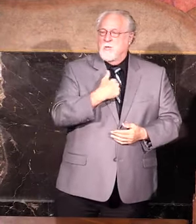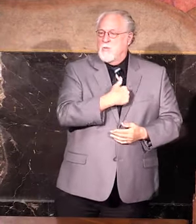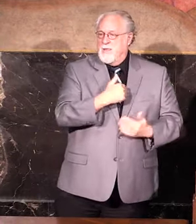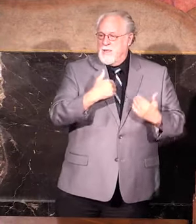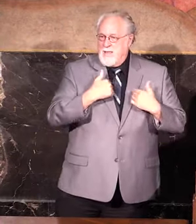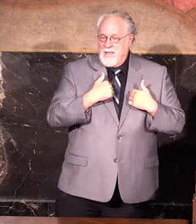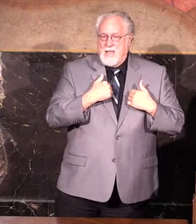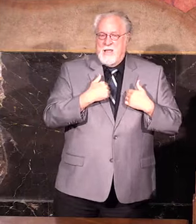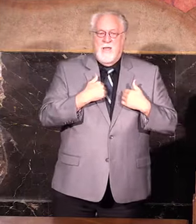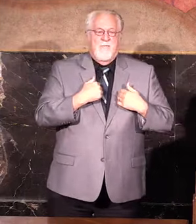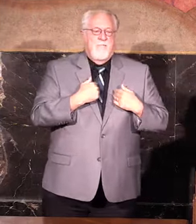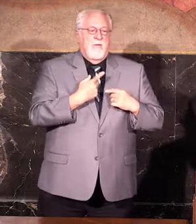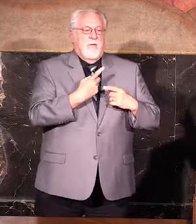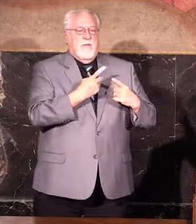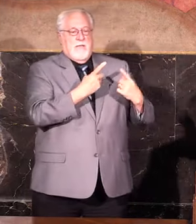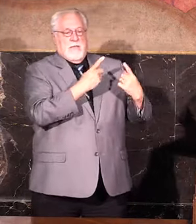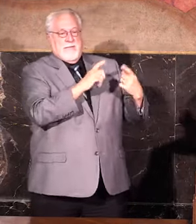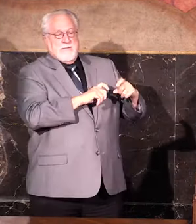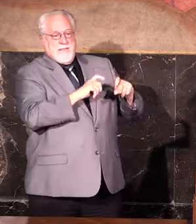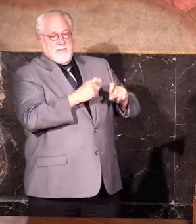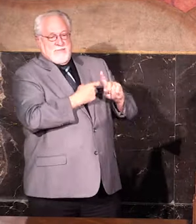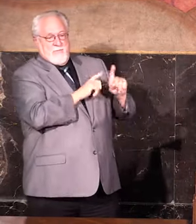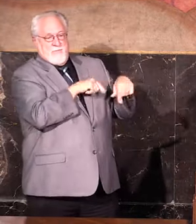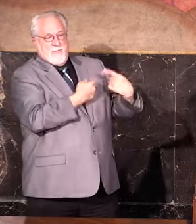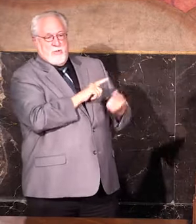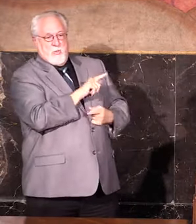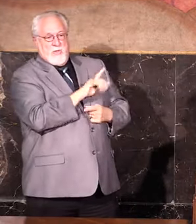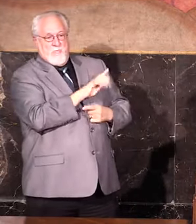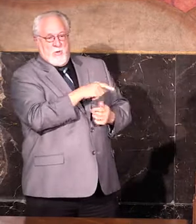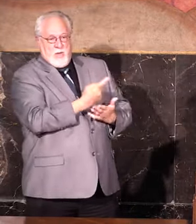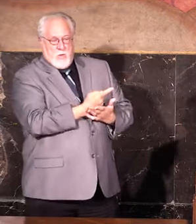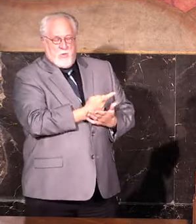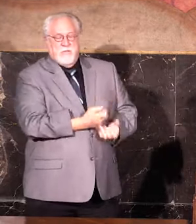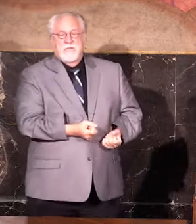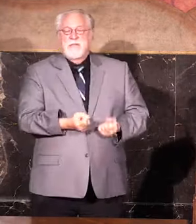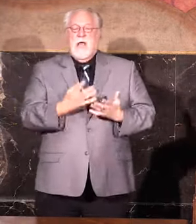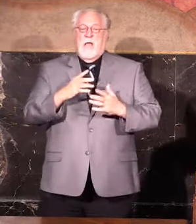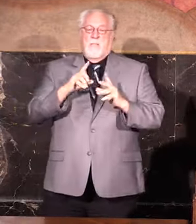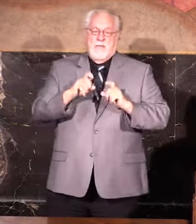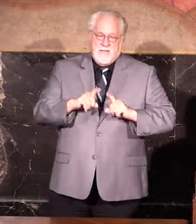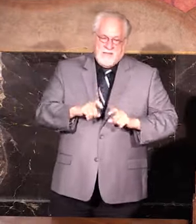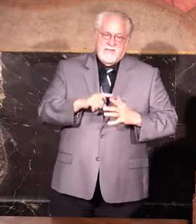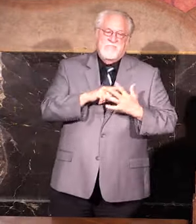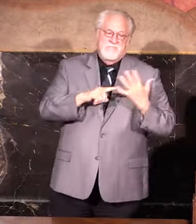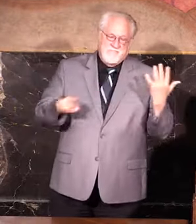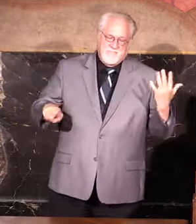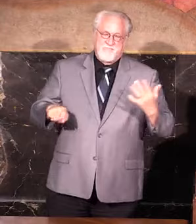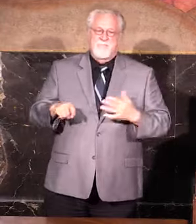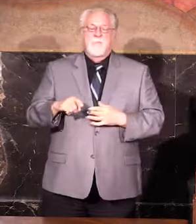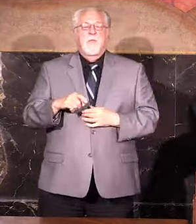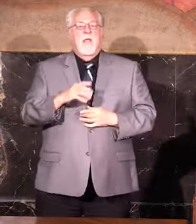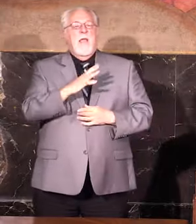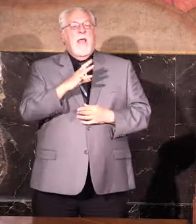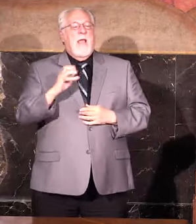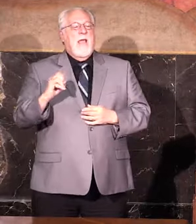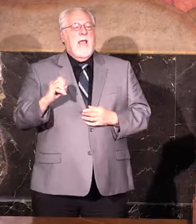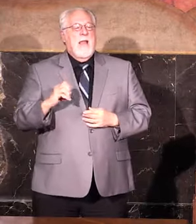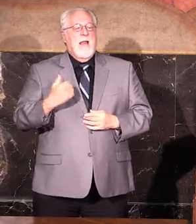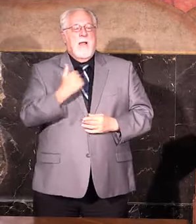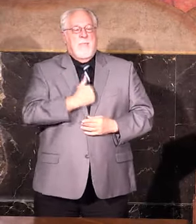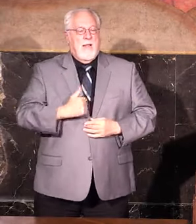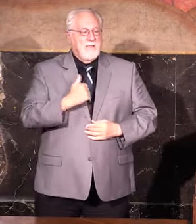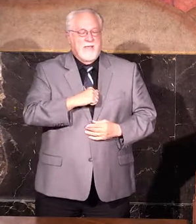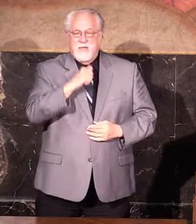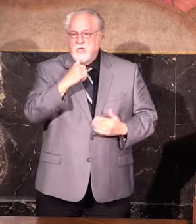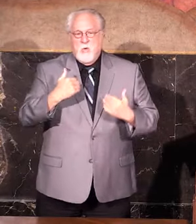on tests to be reported over the last 24 hours, the number of tests and so forth. And I apologize, we just